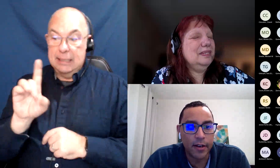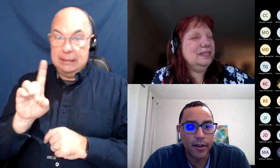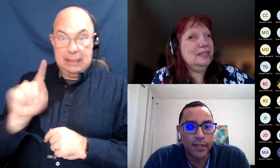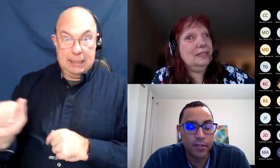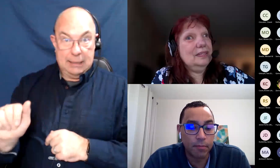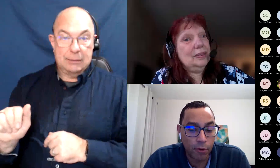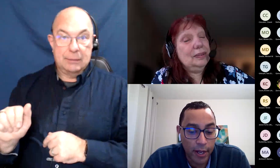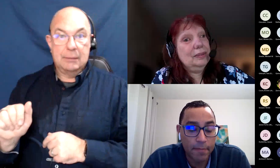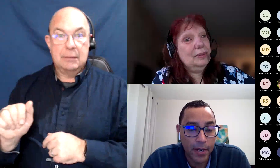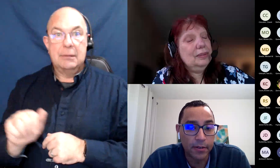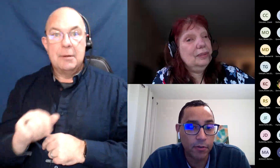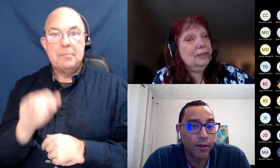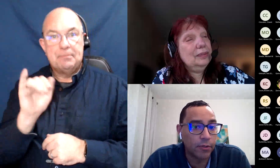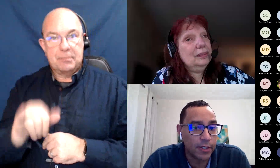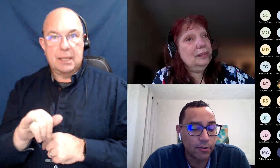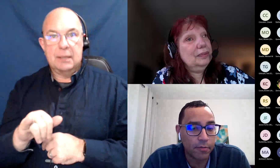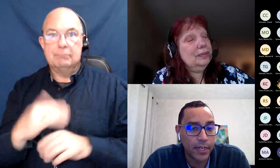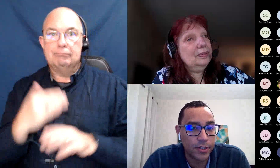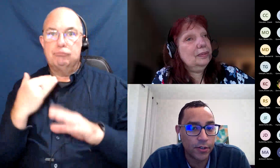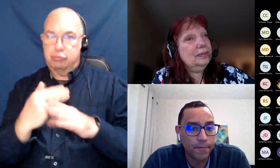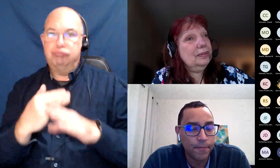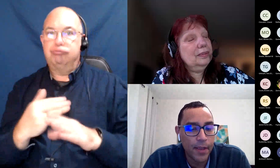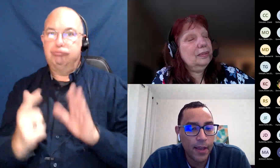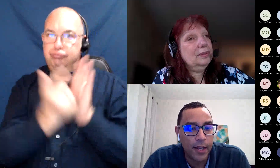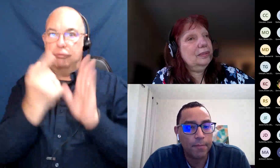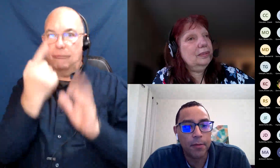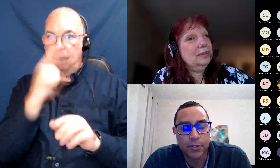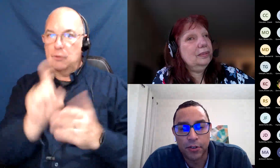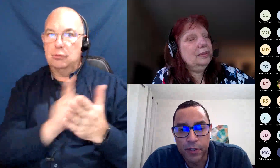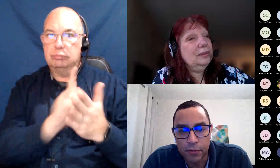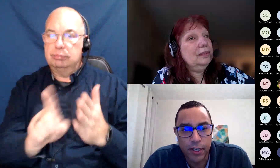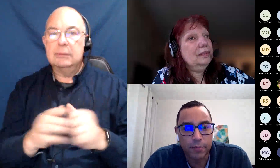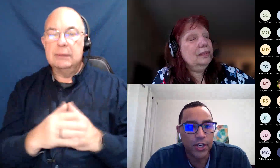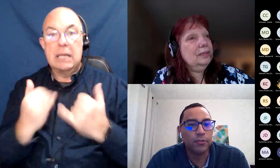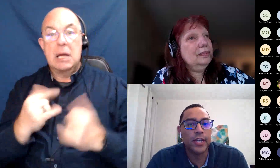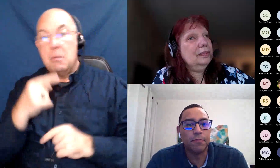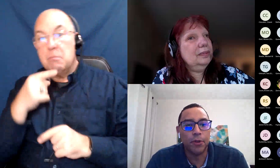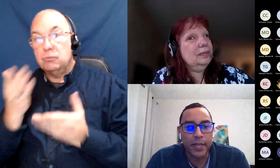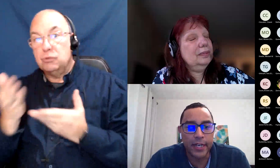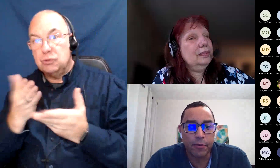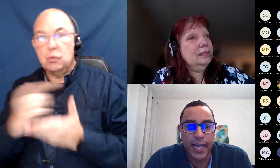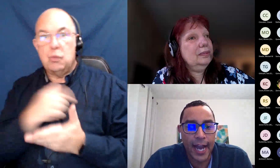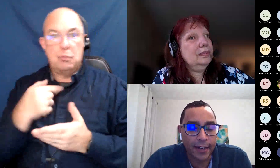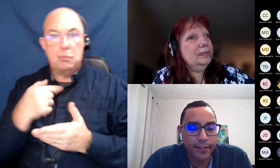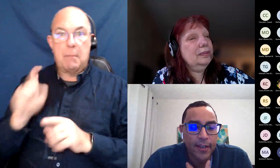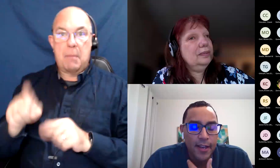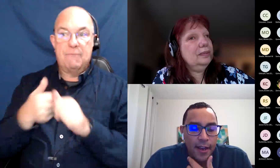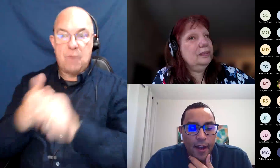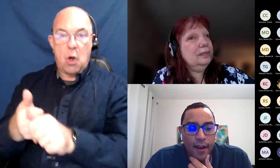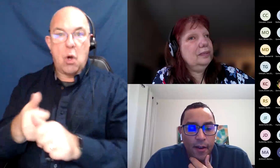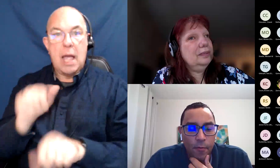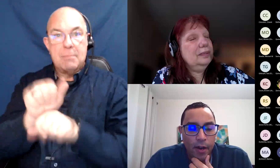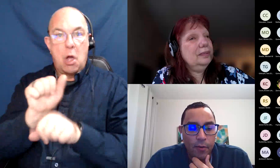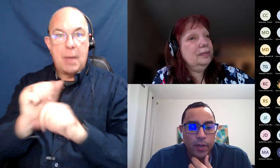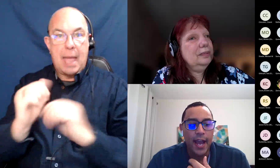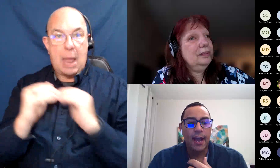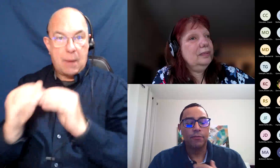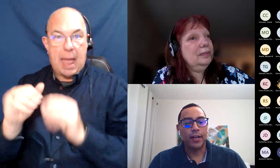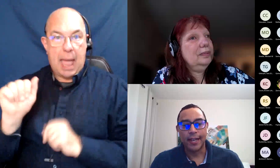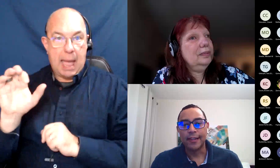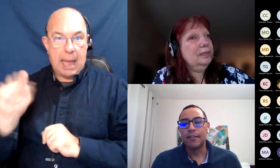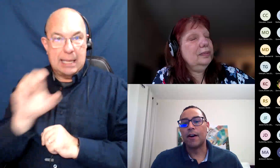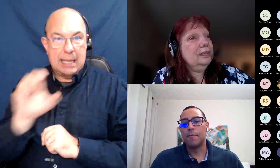is a prohibited ground for discrimination. In the public service, we're subject to the Employment Equity Act, where